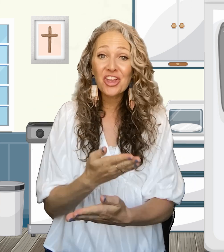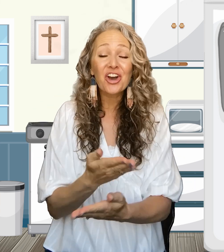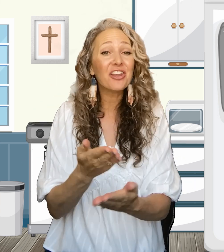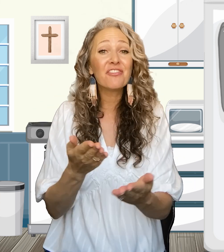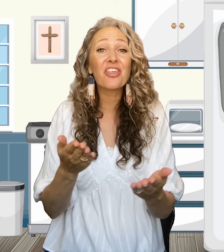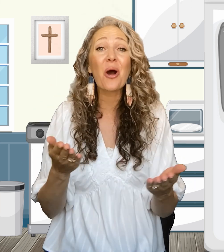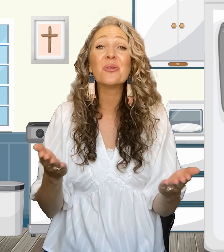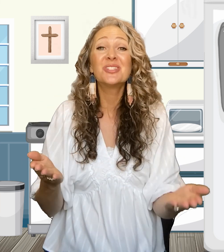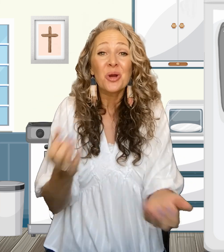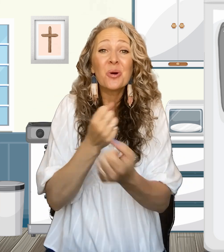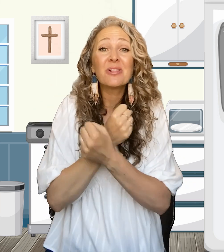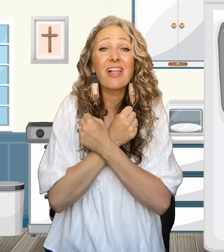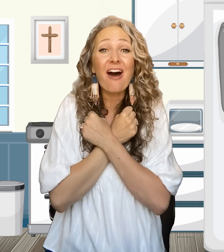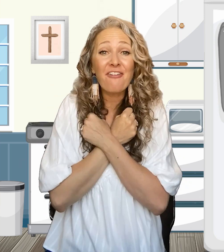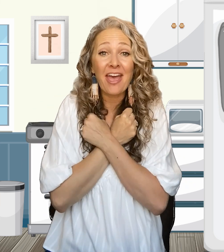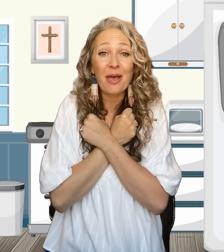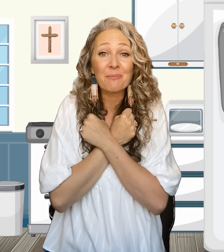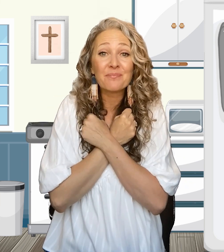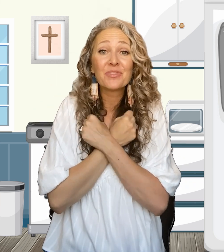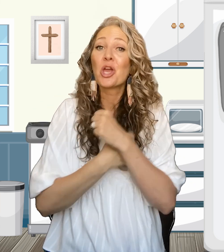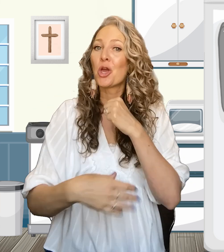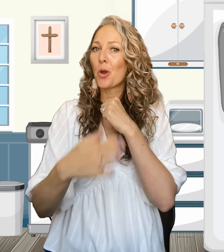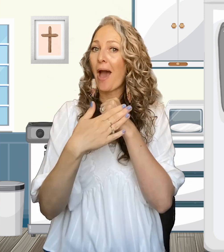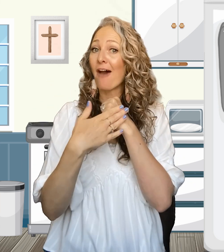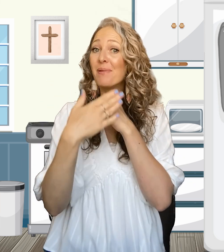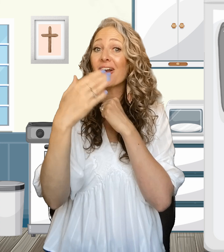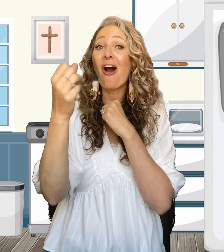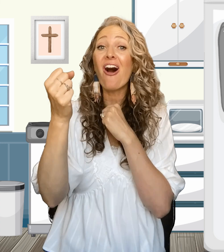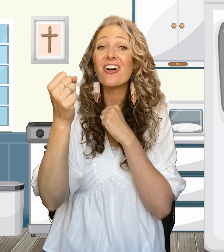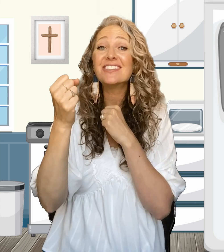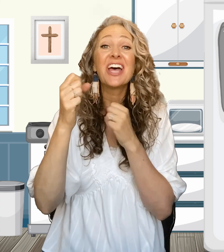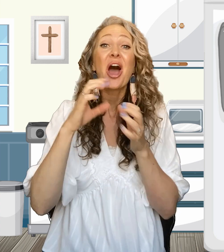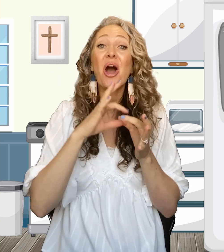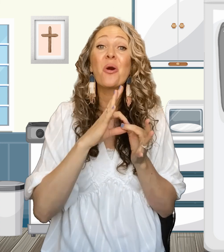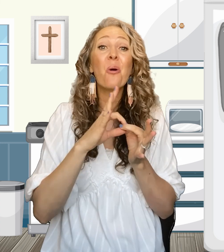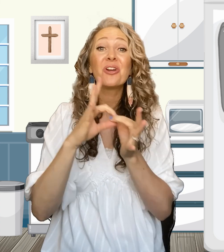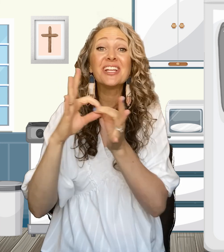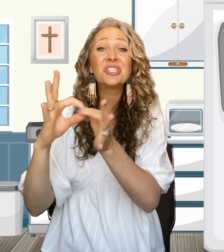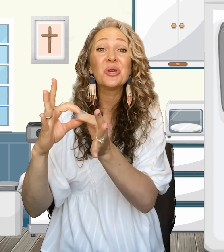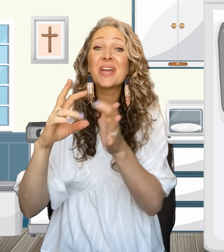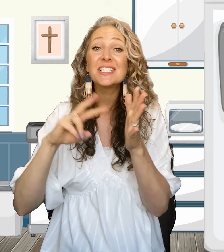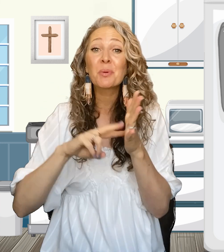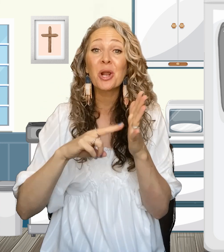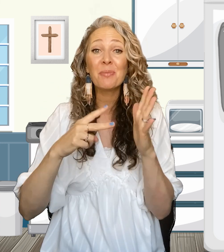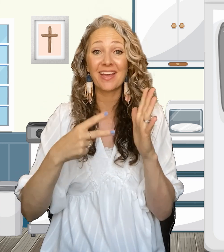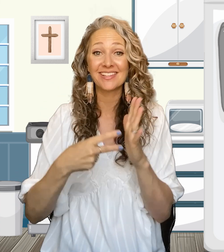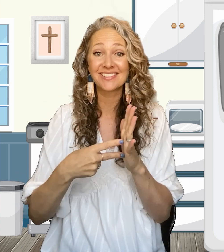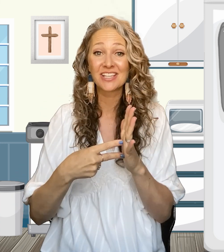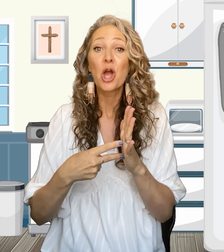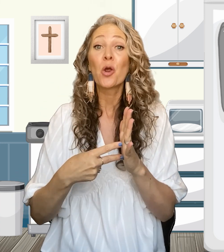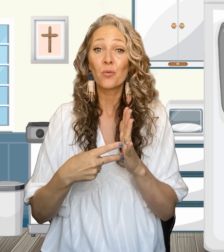of those who love him, who have been called according to his purpose.